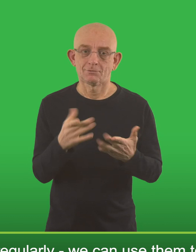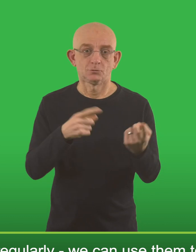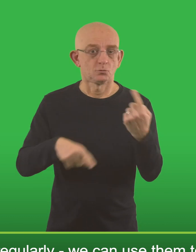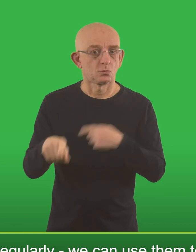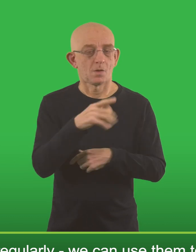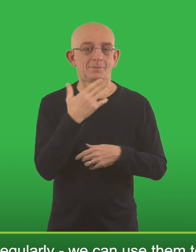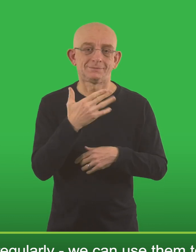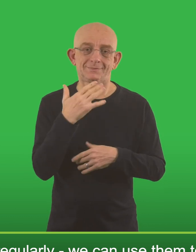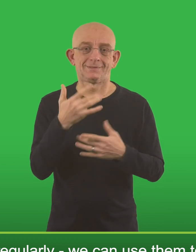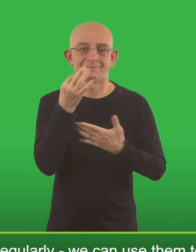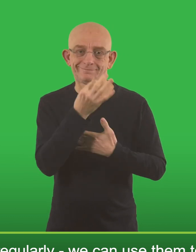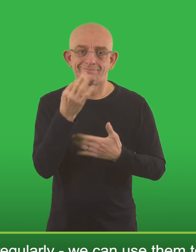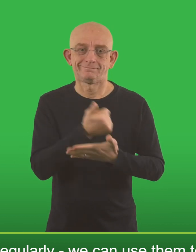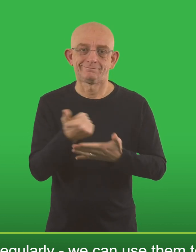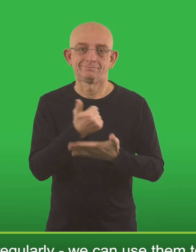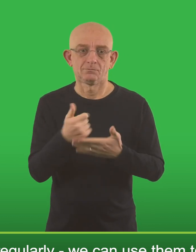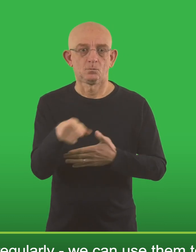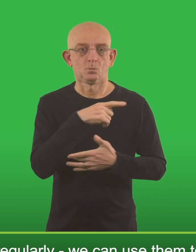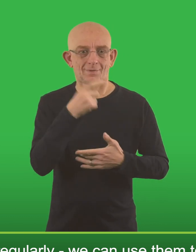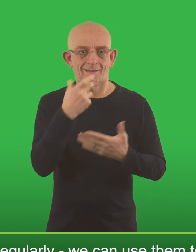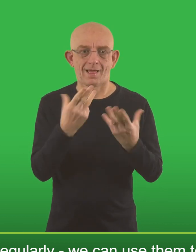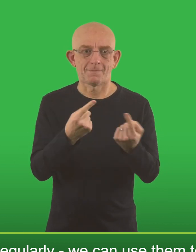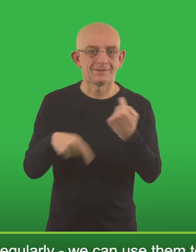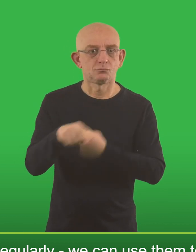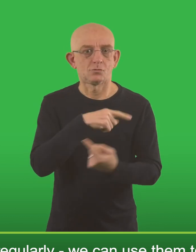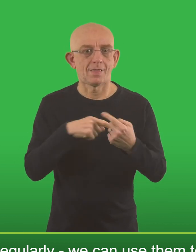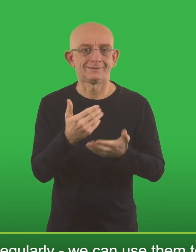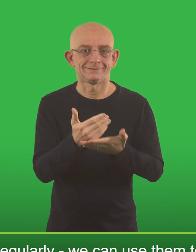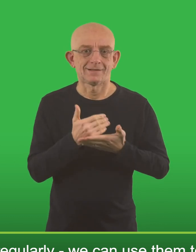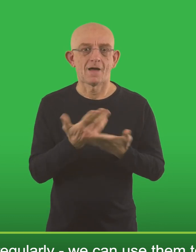I'd encourage people to start using these tests regularly, and we can use them